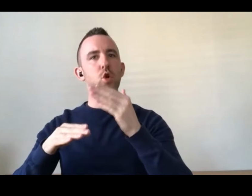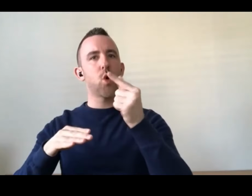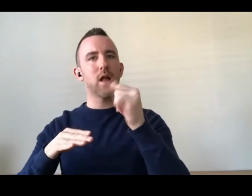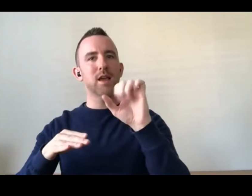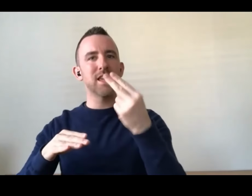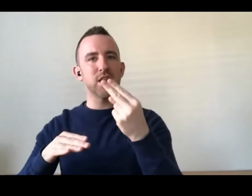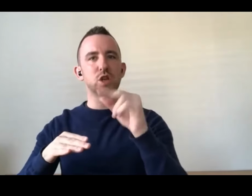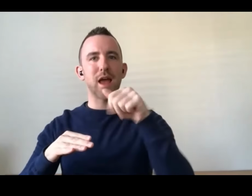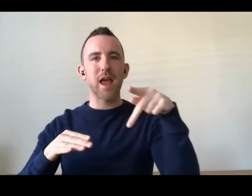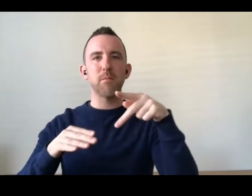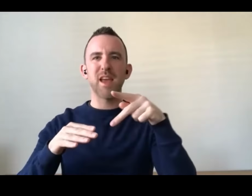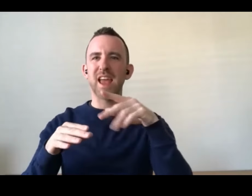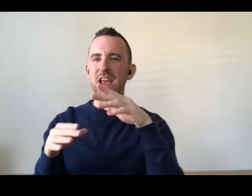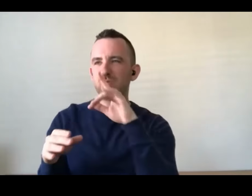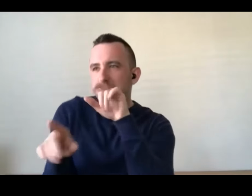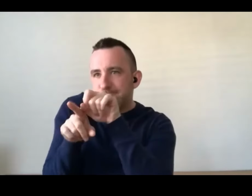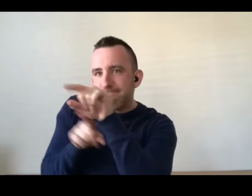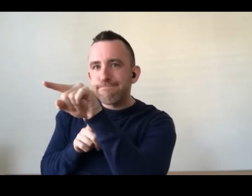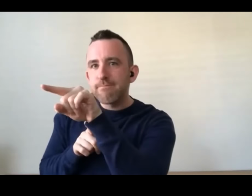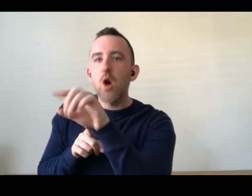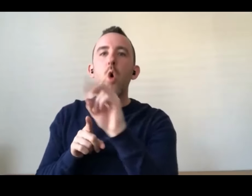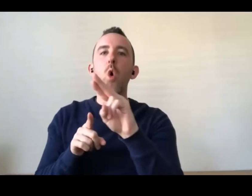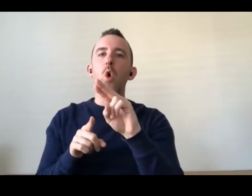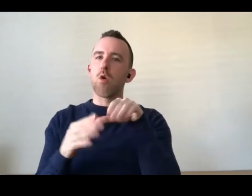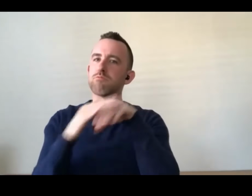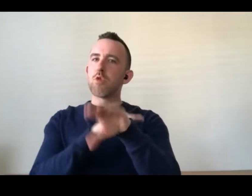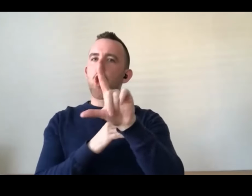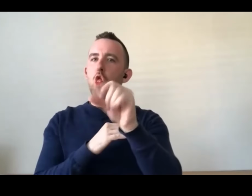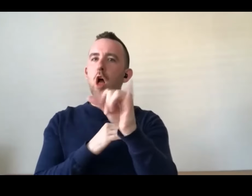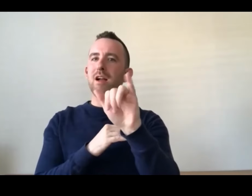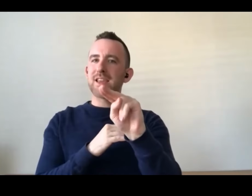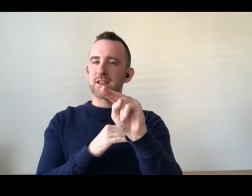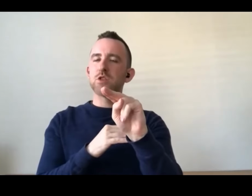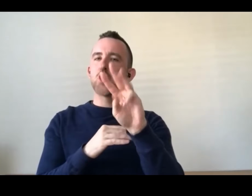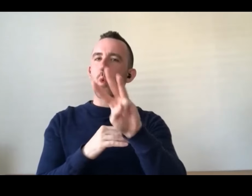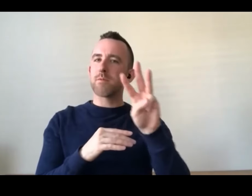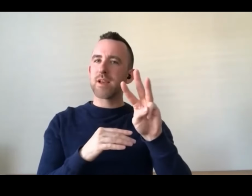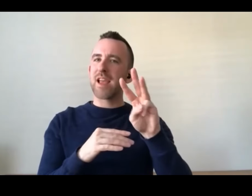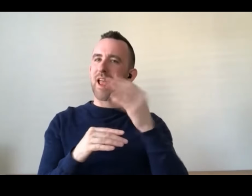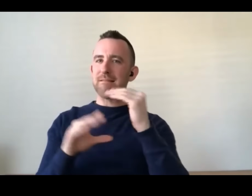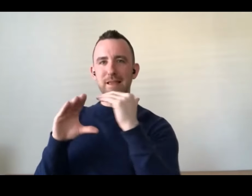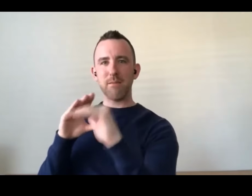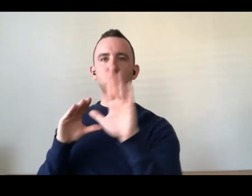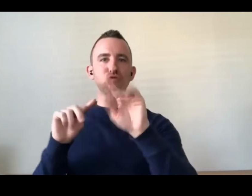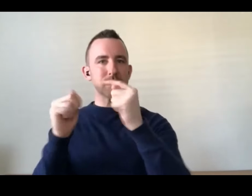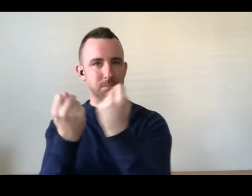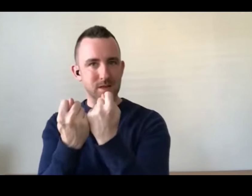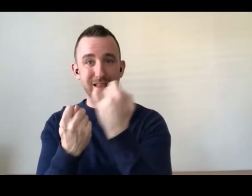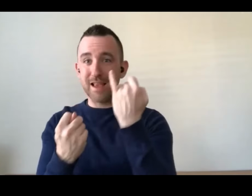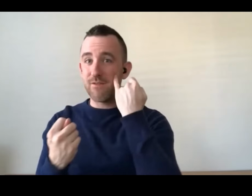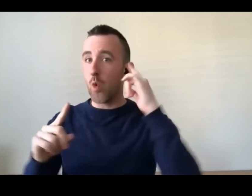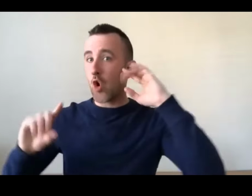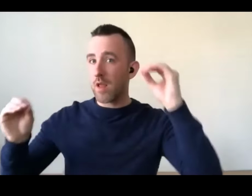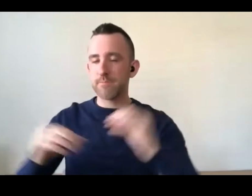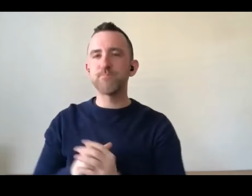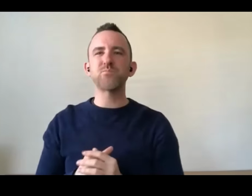DM them, or log into the website and email them. We're seeing a